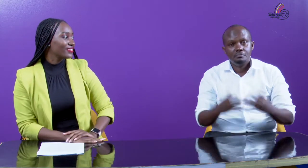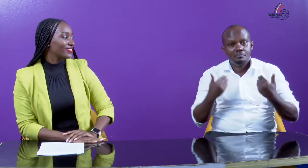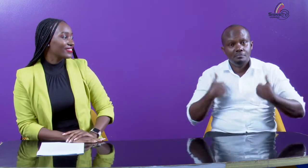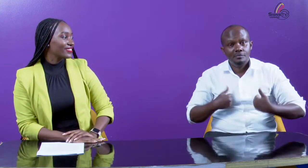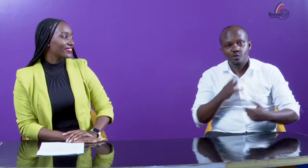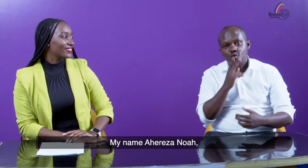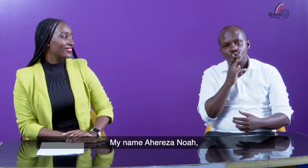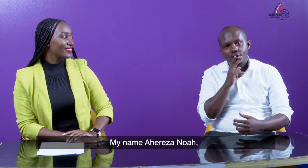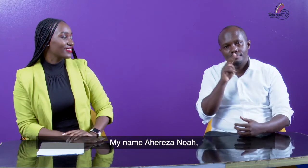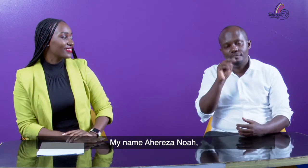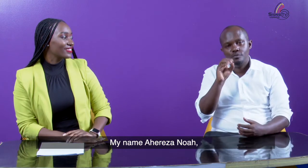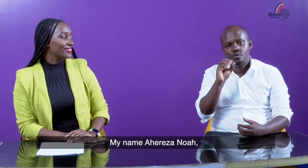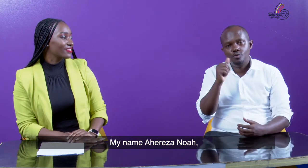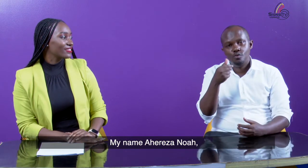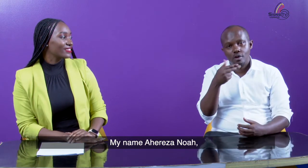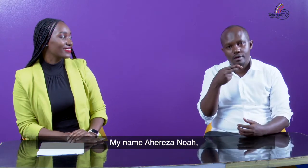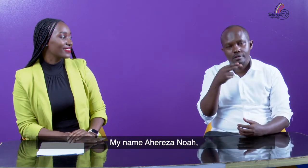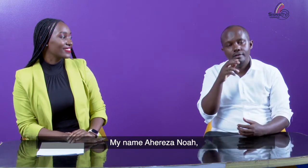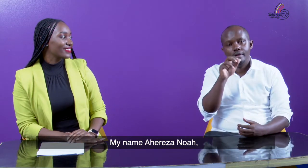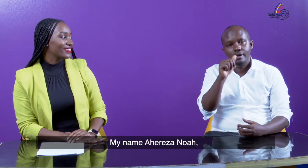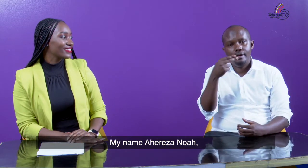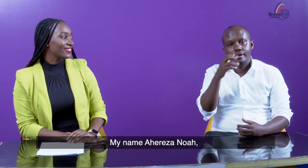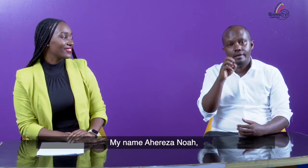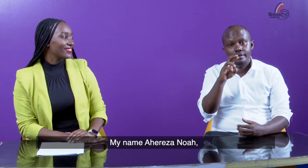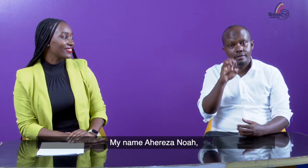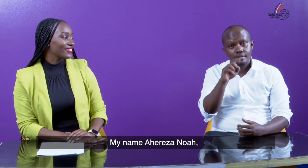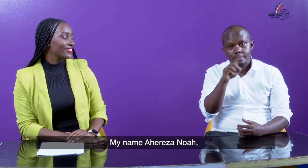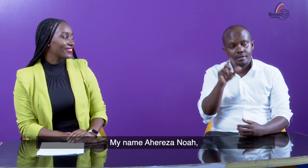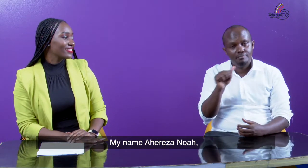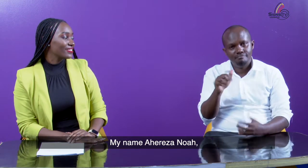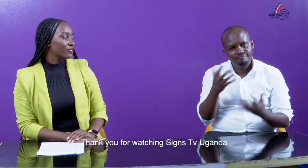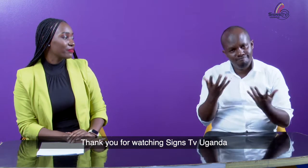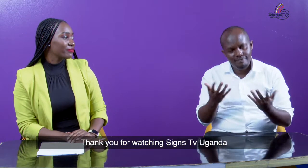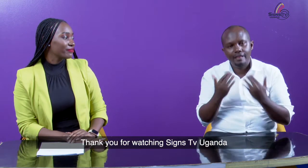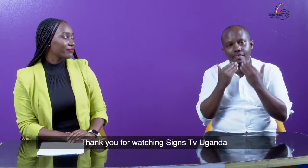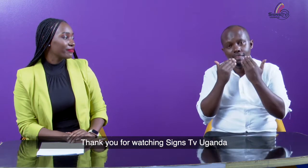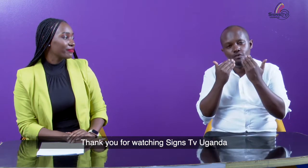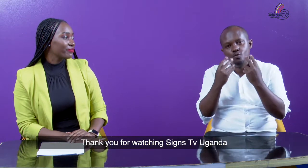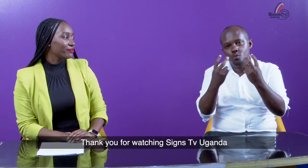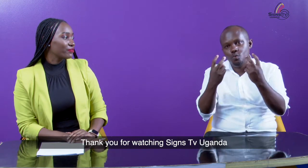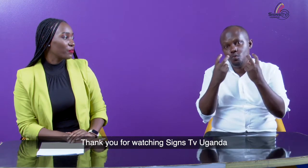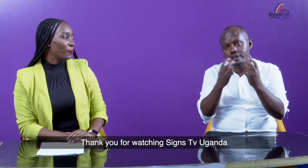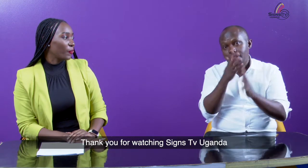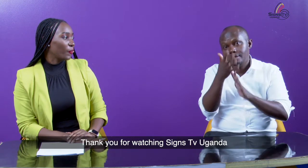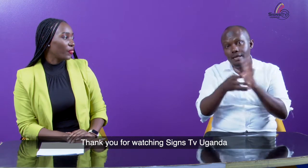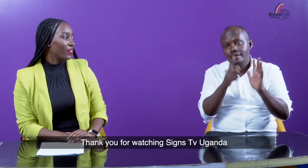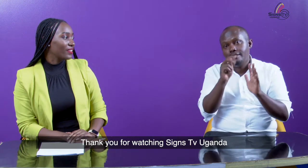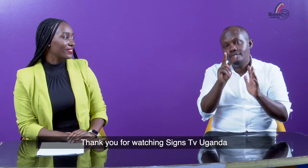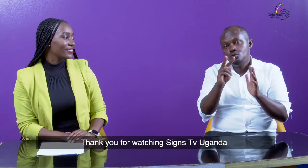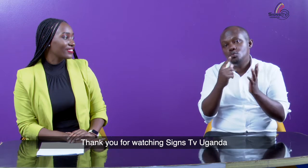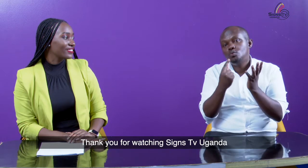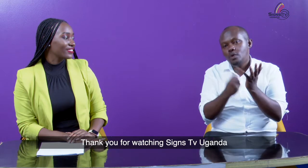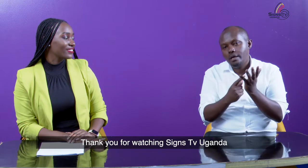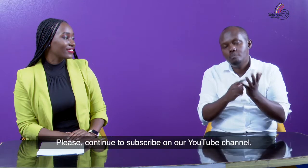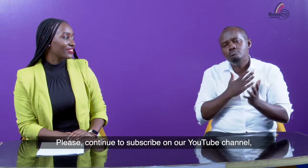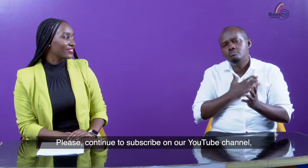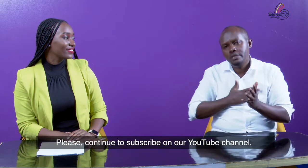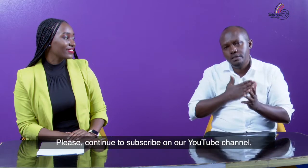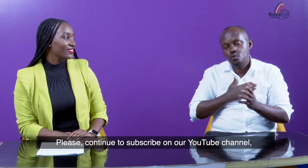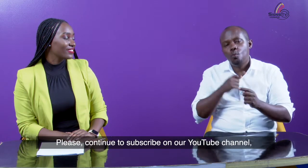My name is Ahereza Noah. Thank you for watching Science TV Uganda. Please continue